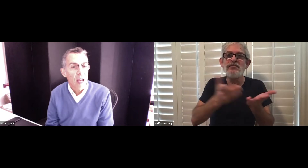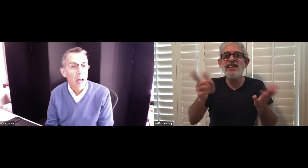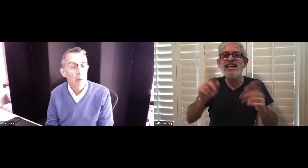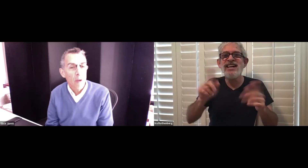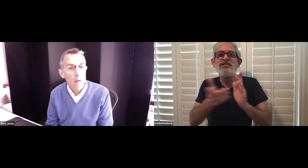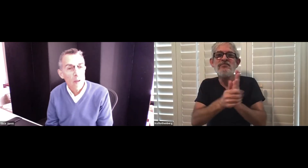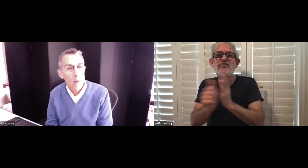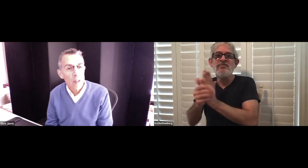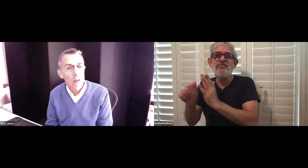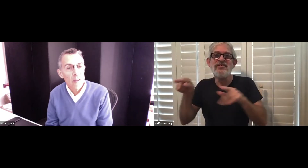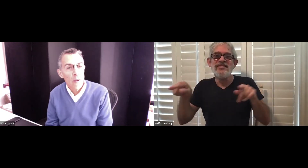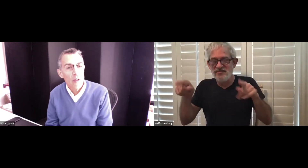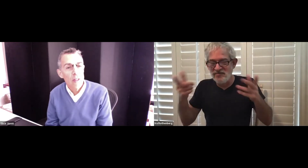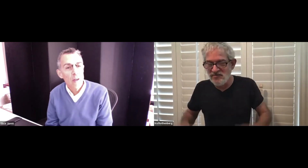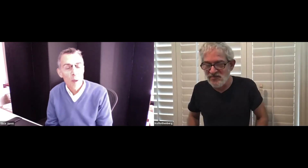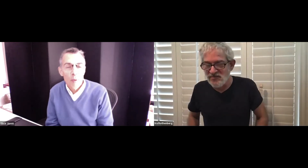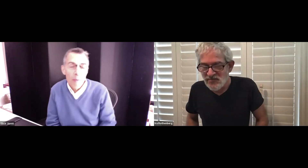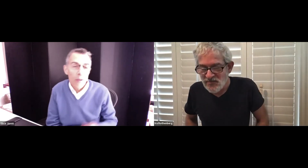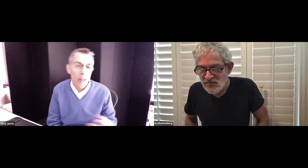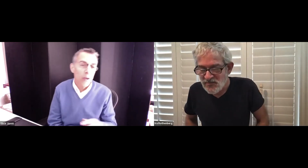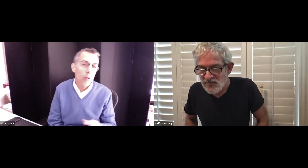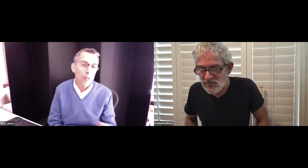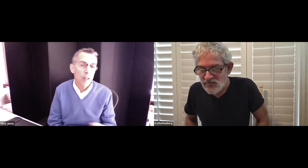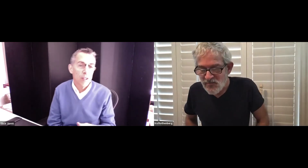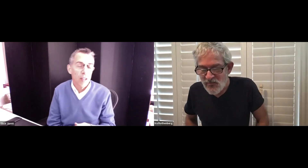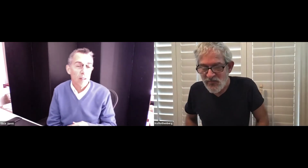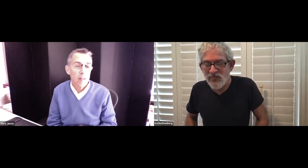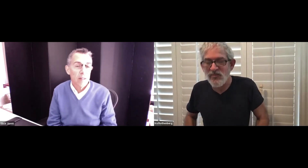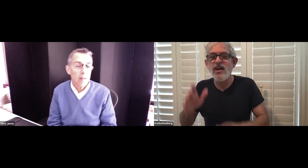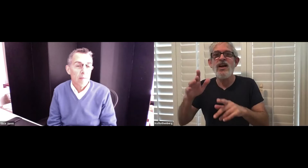my grandfather would convey stories in the newspaper. They both had their own particular skills.